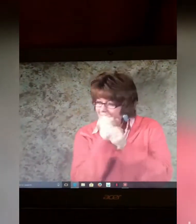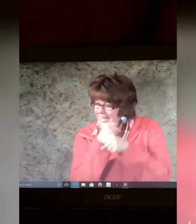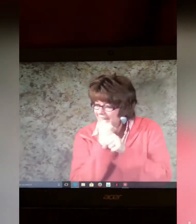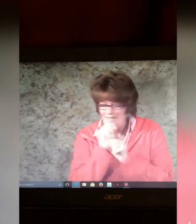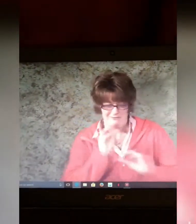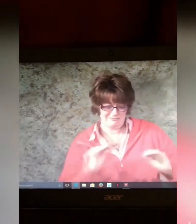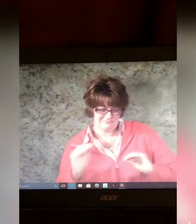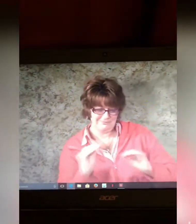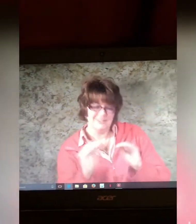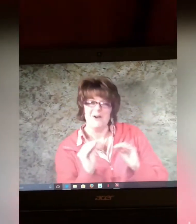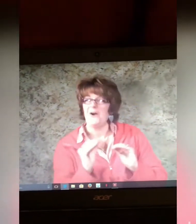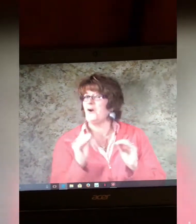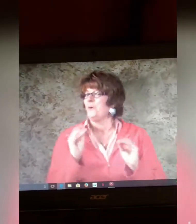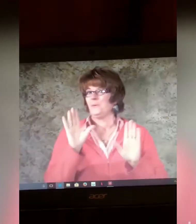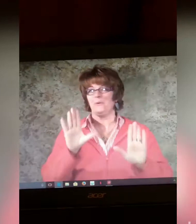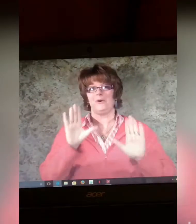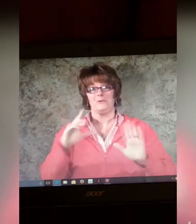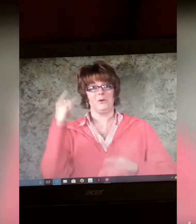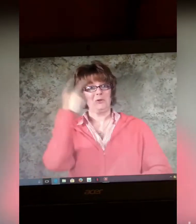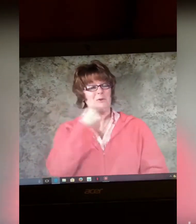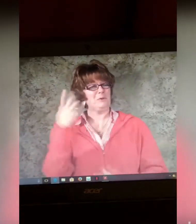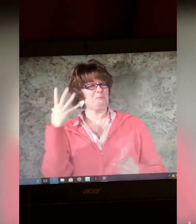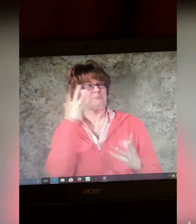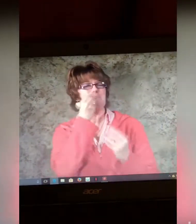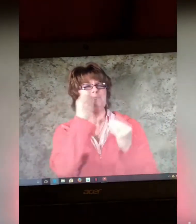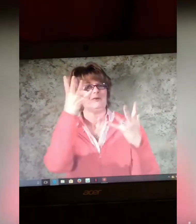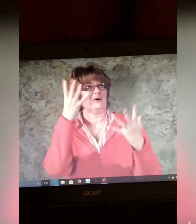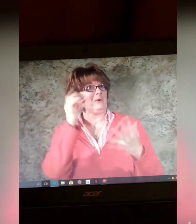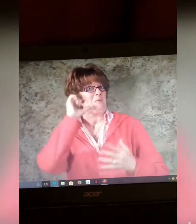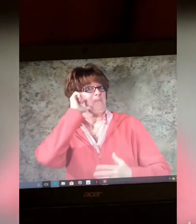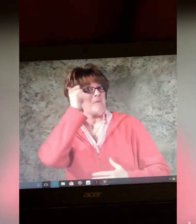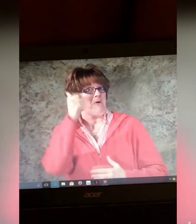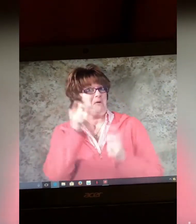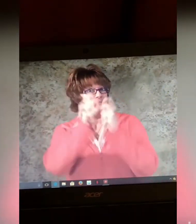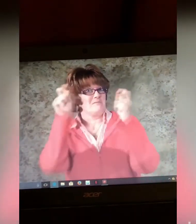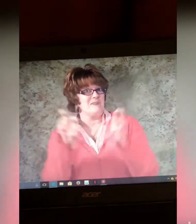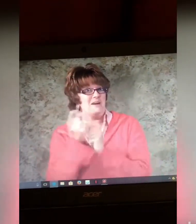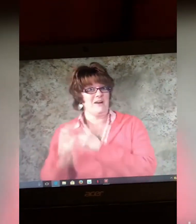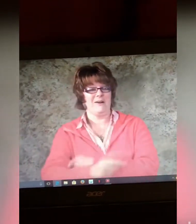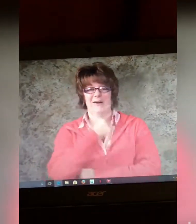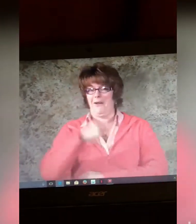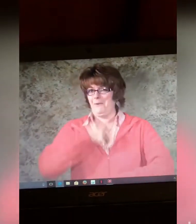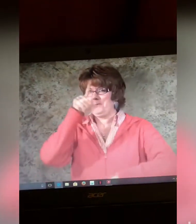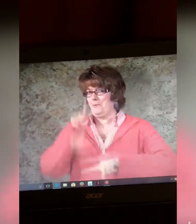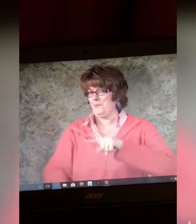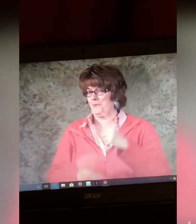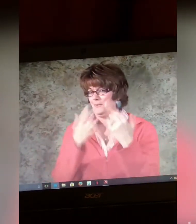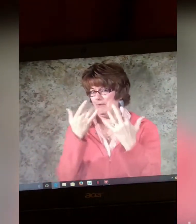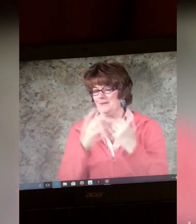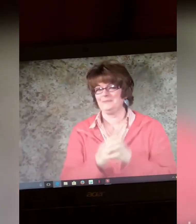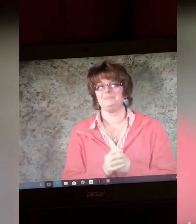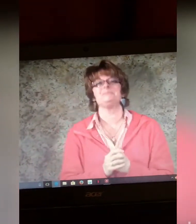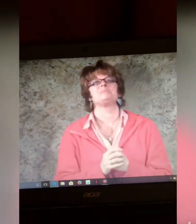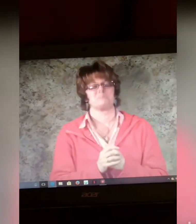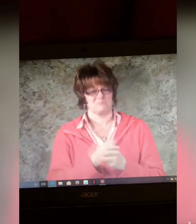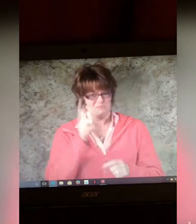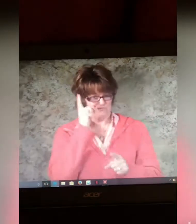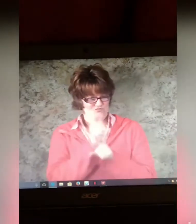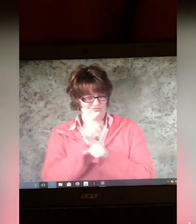So when I went home, I made my box and I made it look so beautiful, and I was so excited for